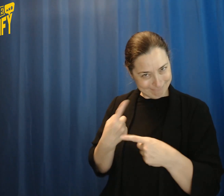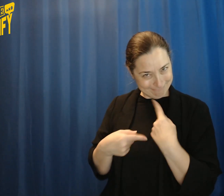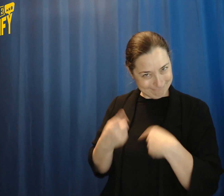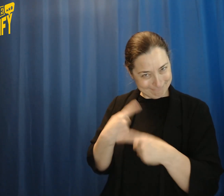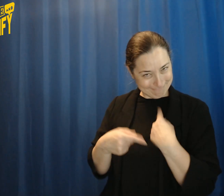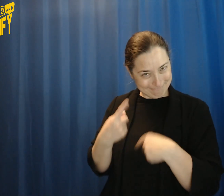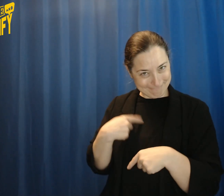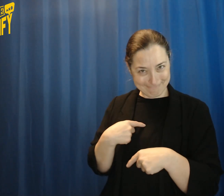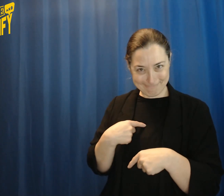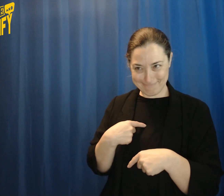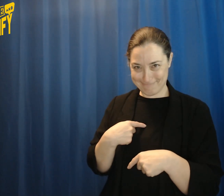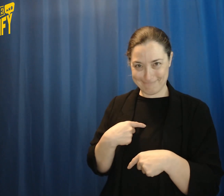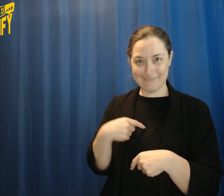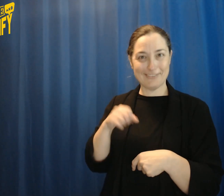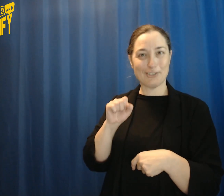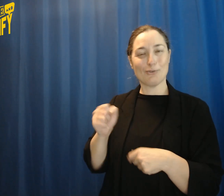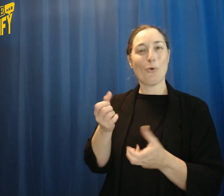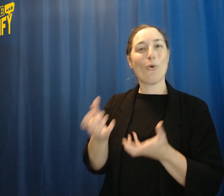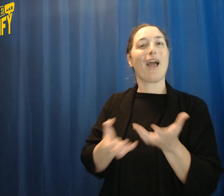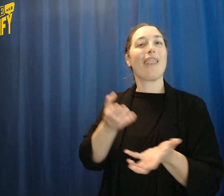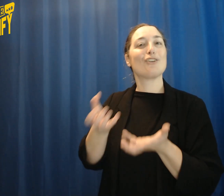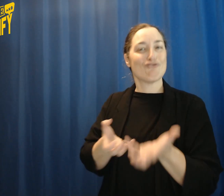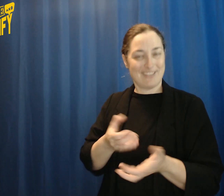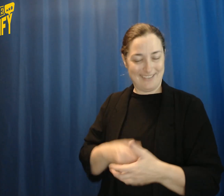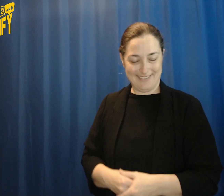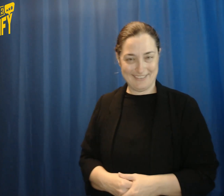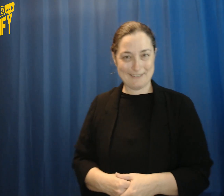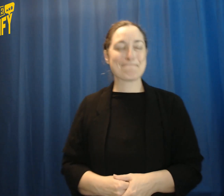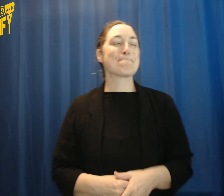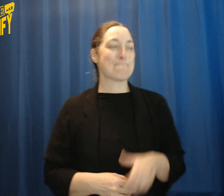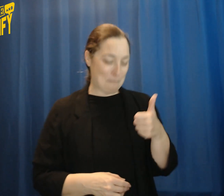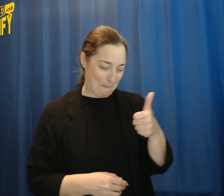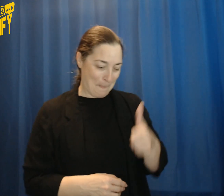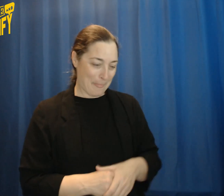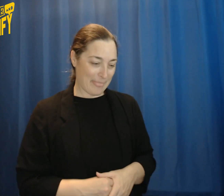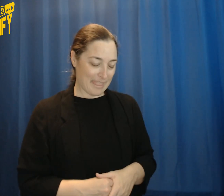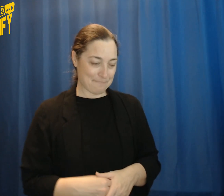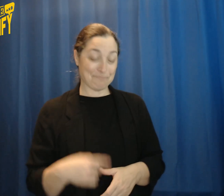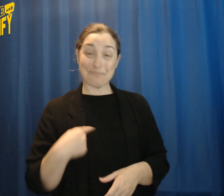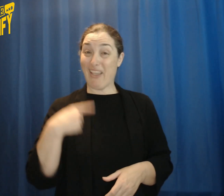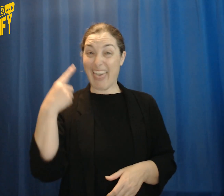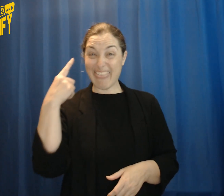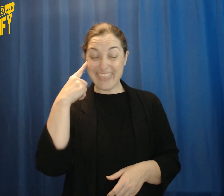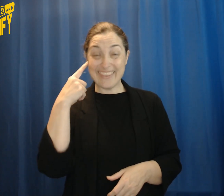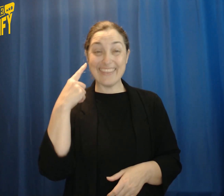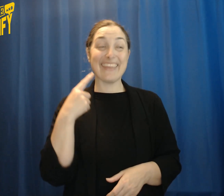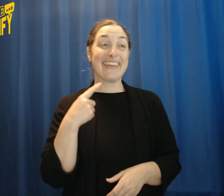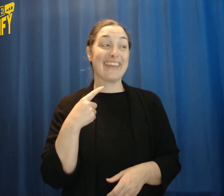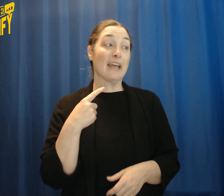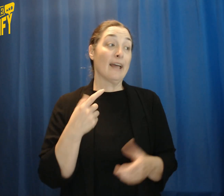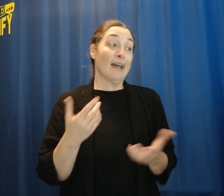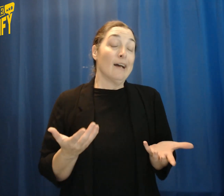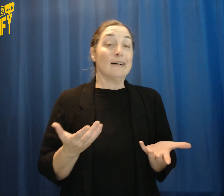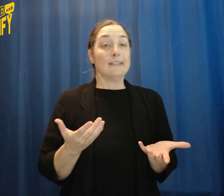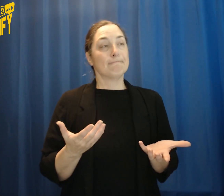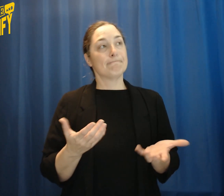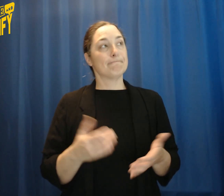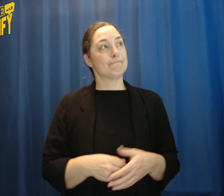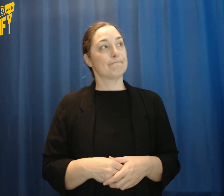your culinary pursuits? Yeah. Well, I think that it essentially worked hand in hand